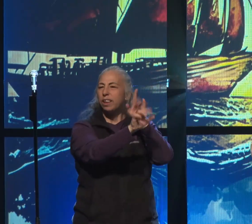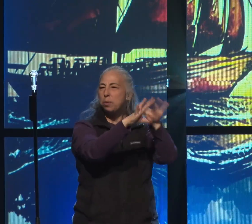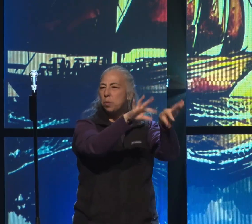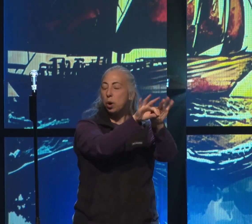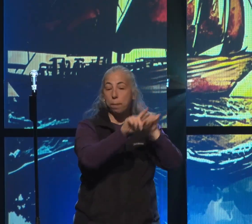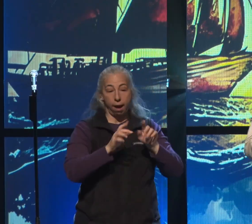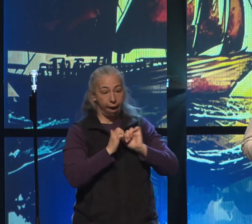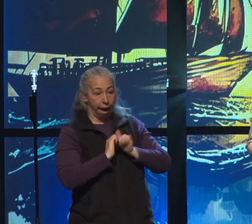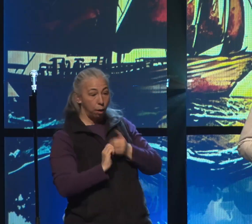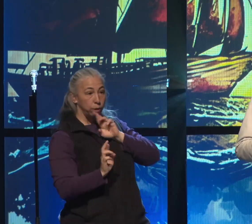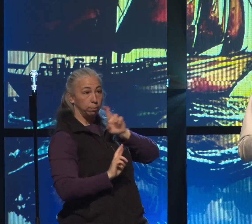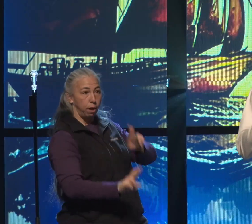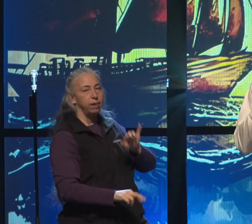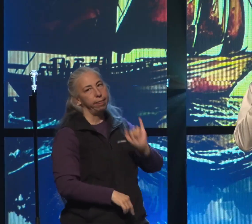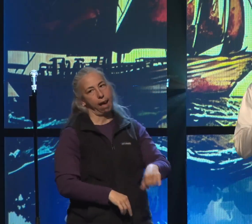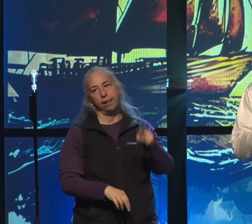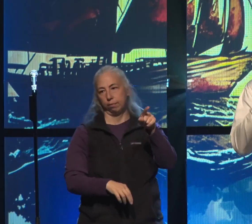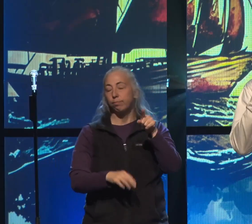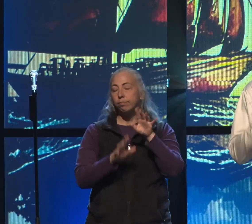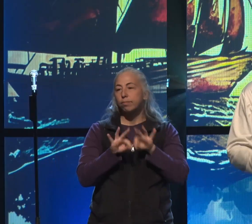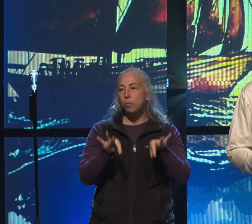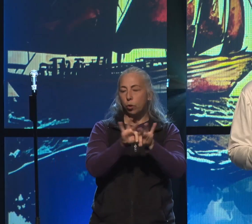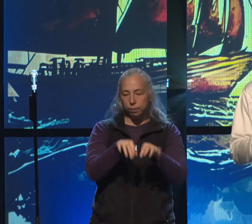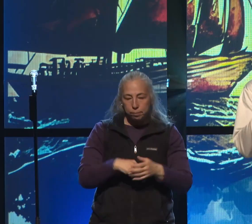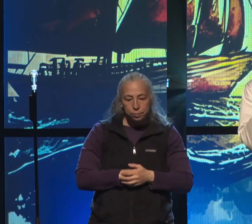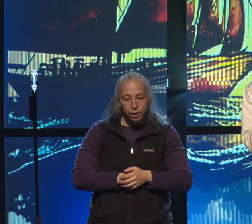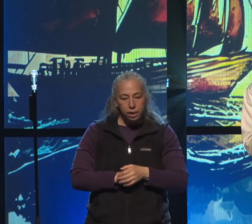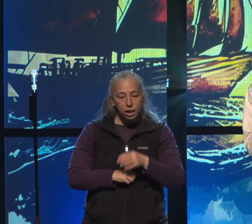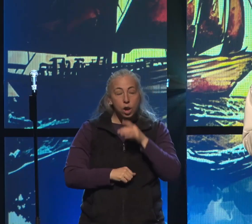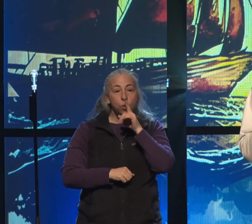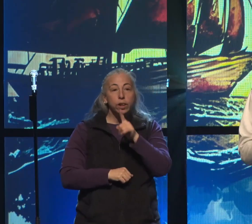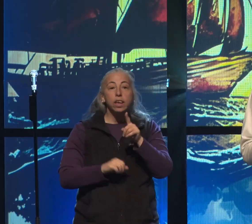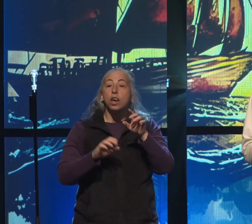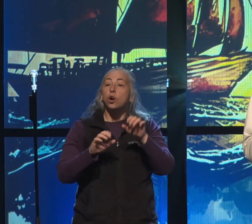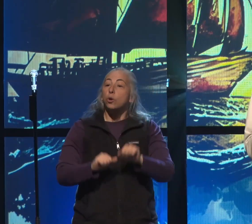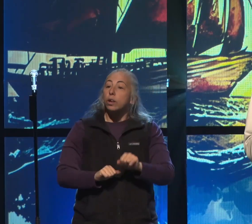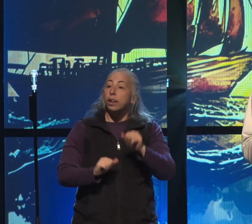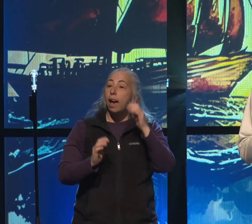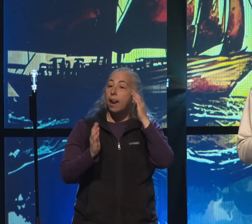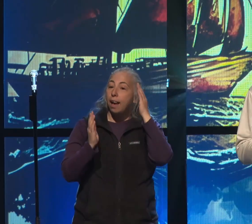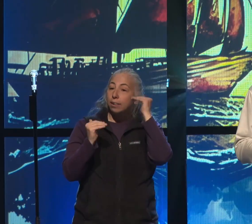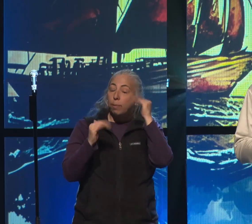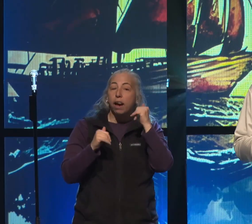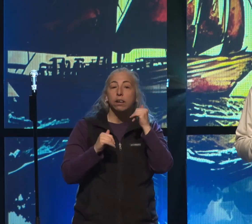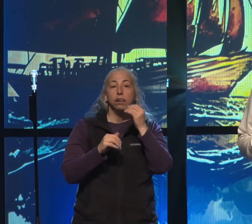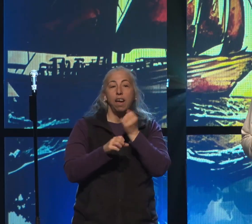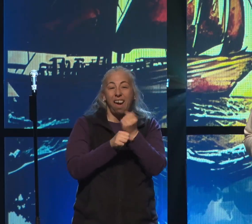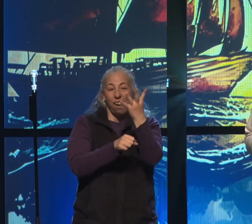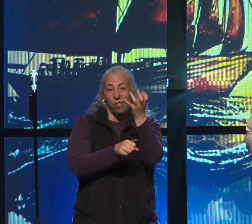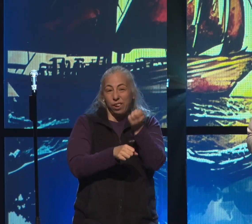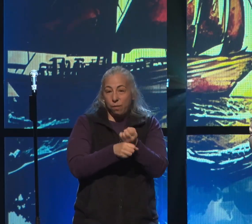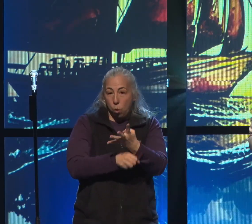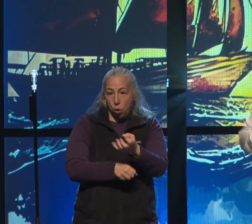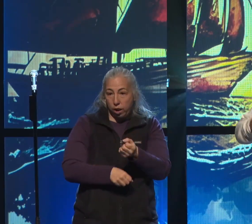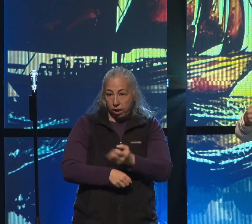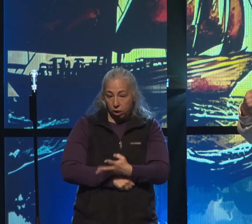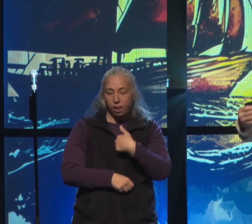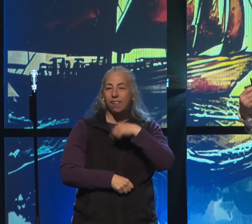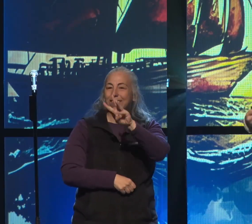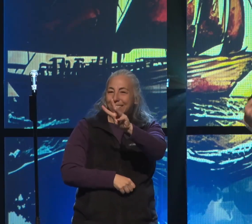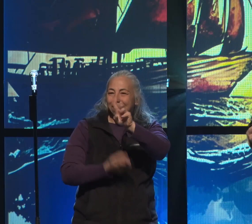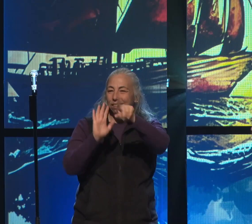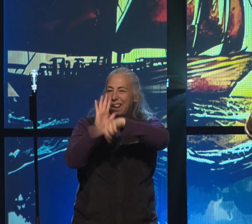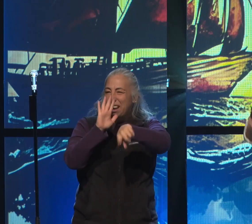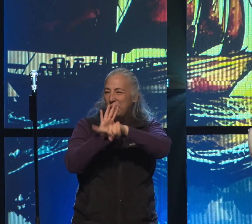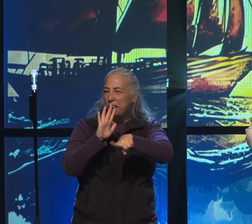tells us that we can anticipate 4 to 6 negative events every 4 years in our lives. And the question is,